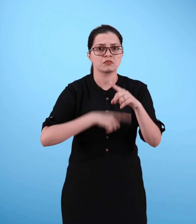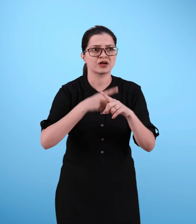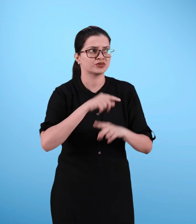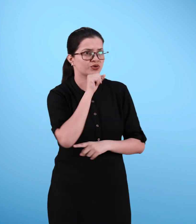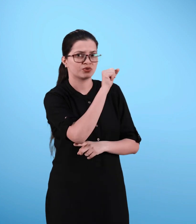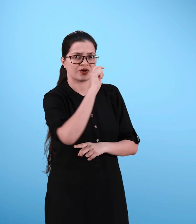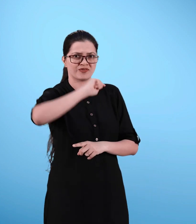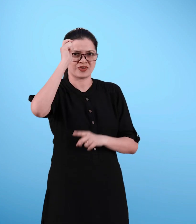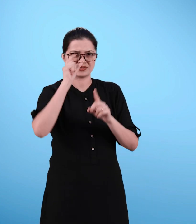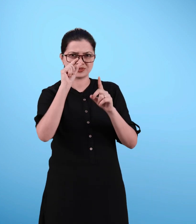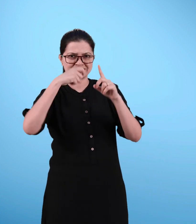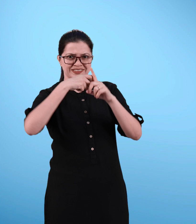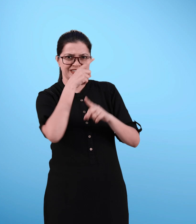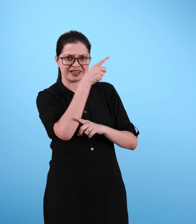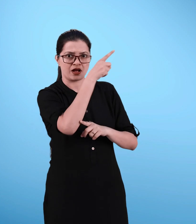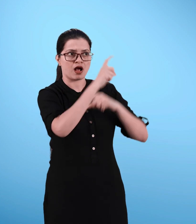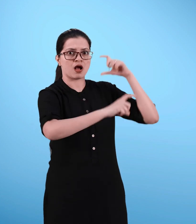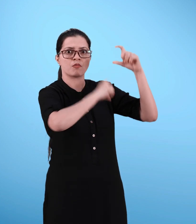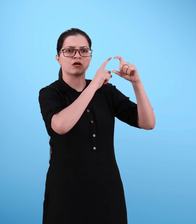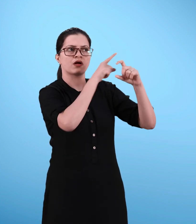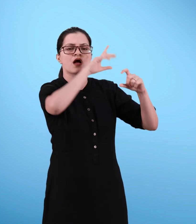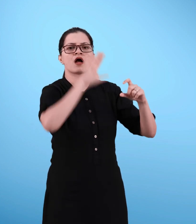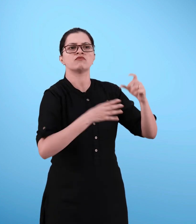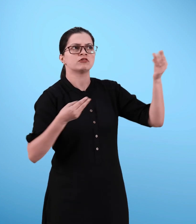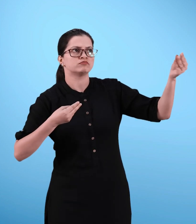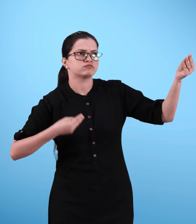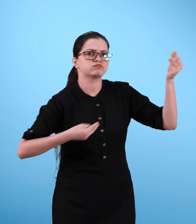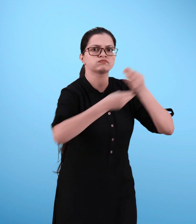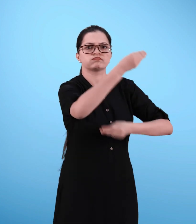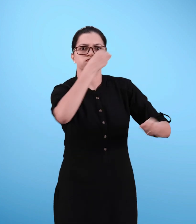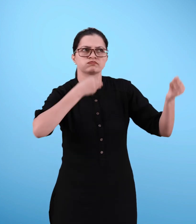Start. and shun imported cloth made in the mills of Britain.